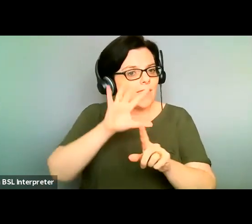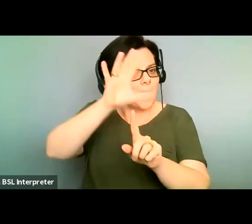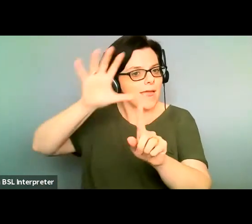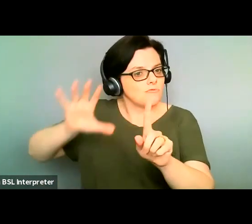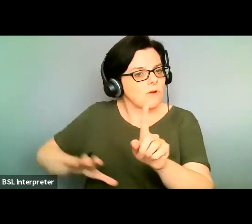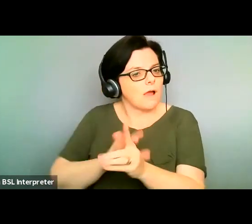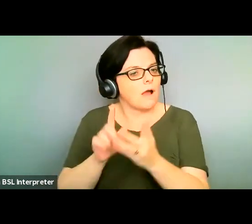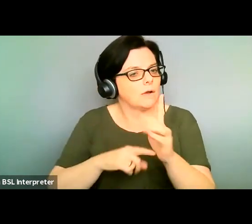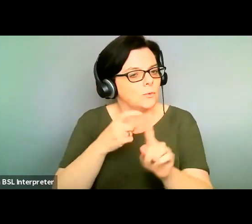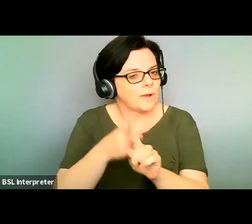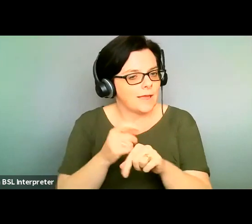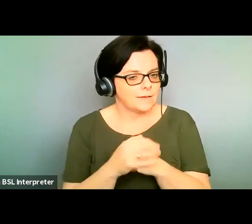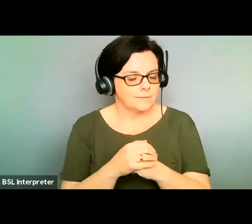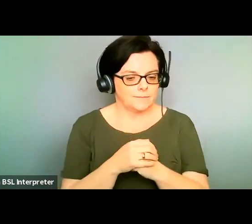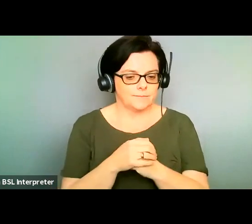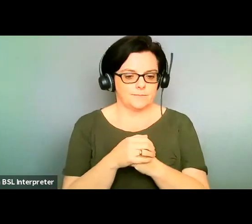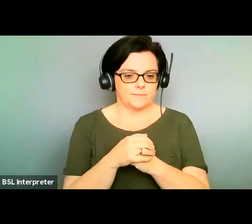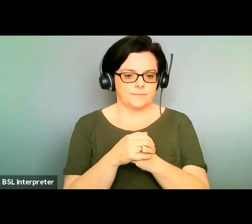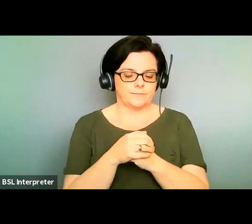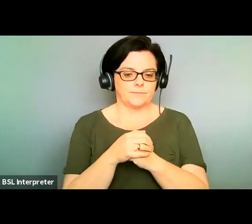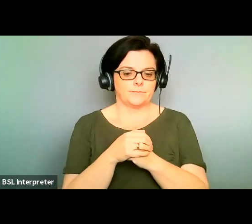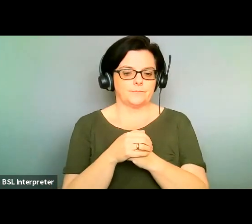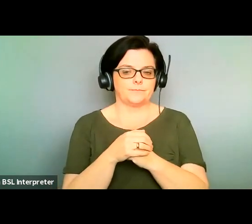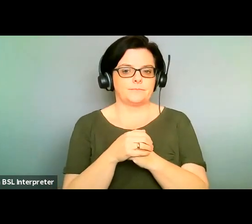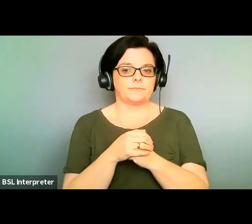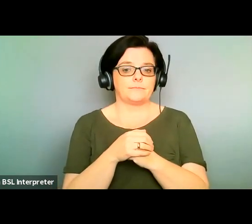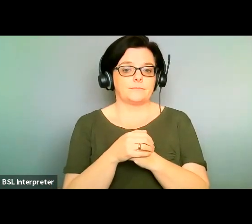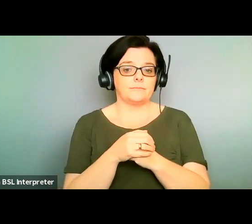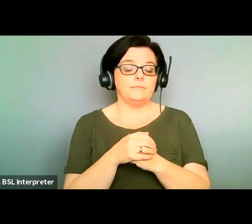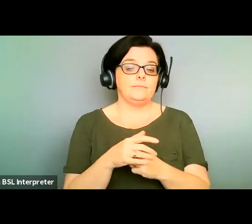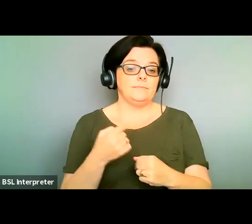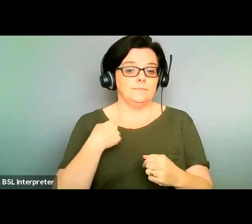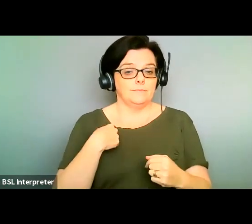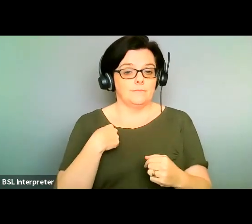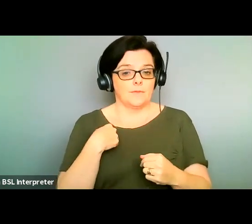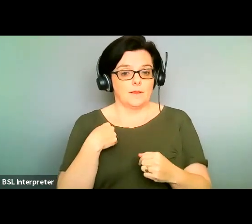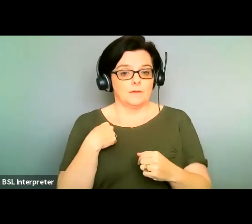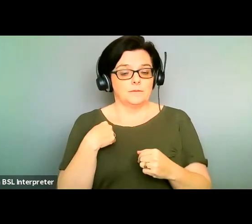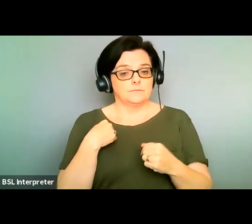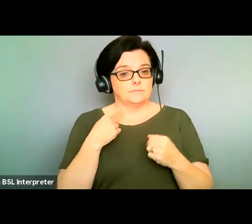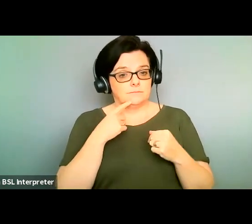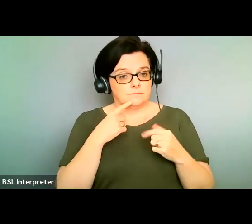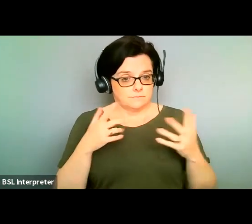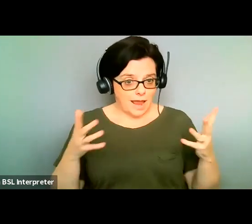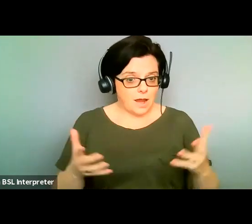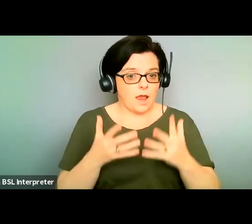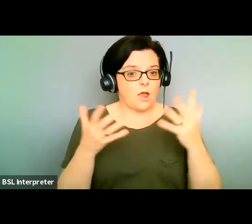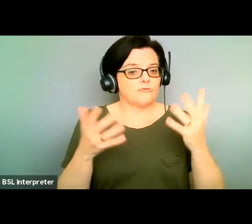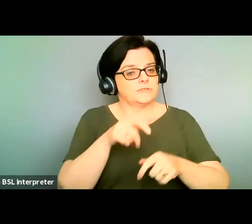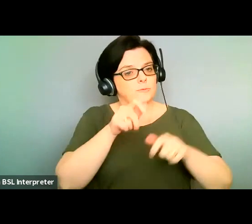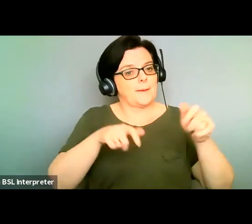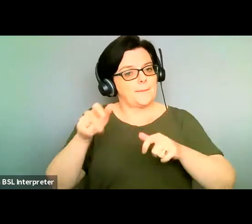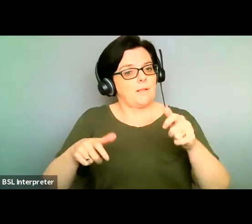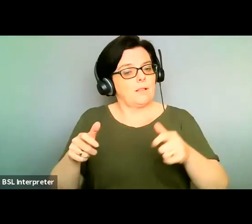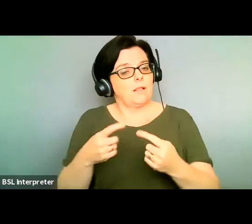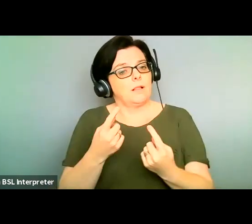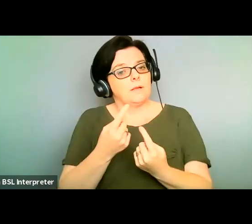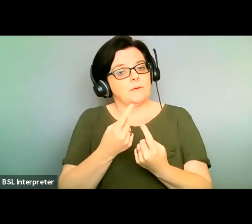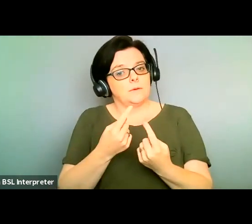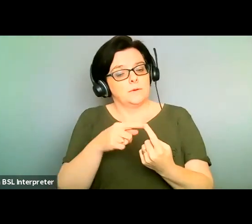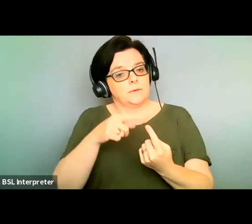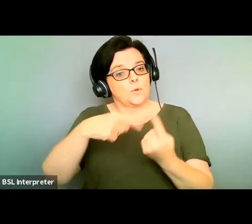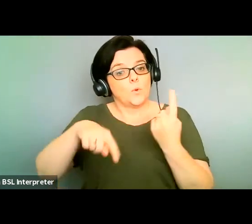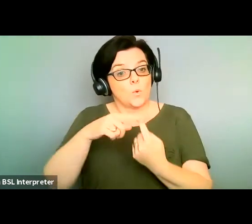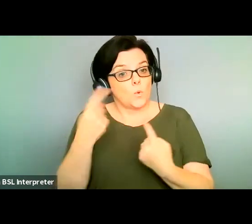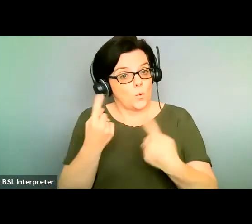country. And, you know, I would really encourage anyone today who's affected by this to